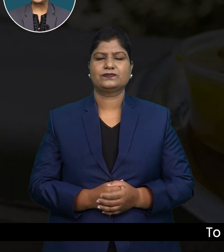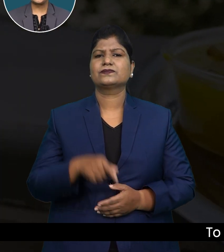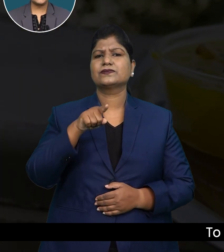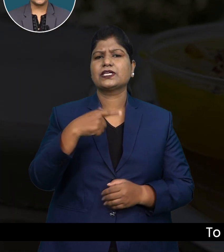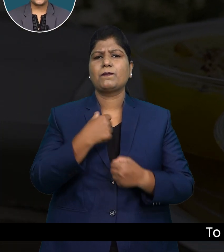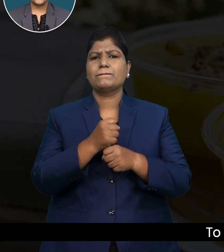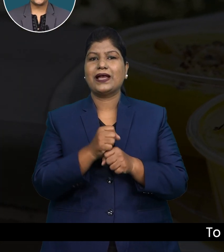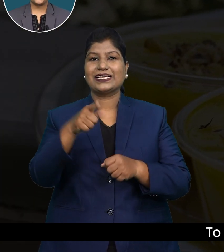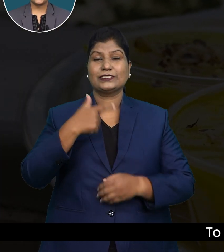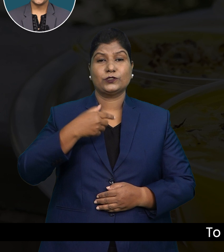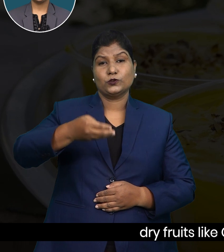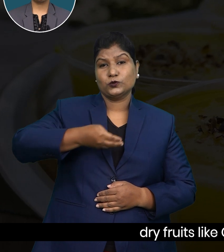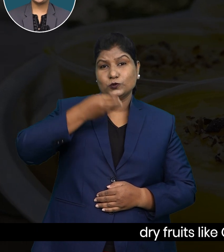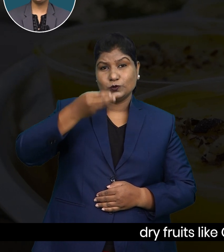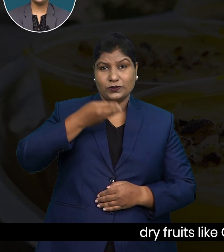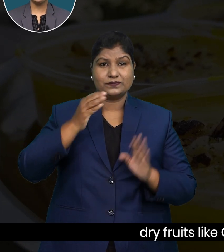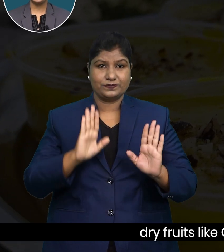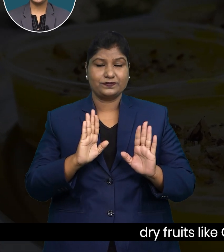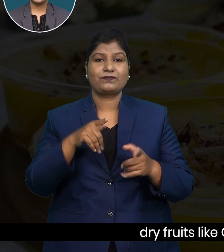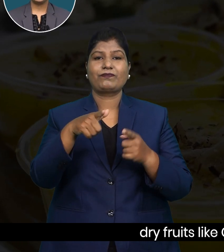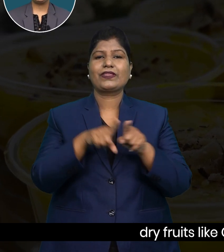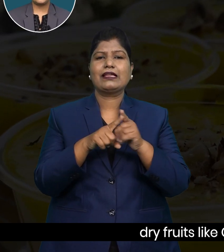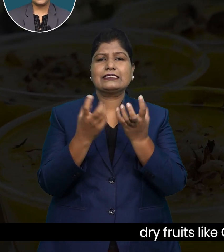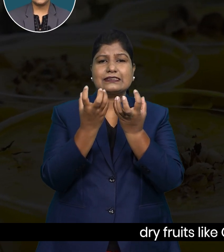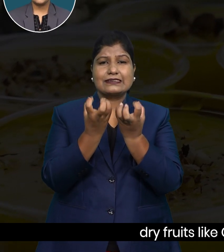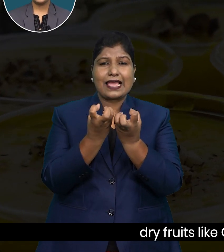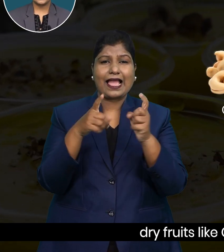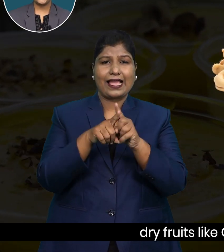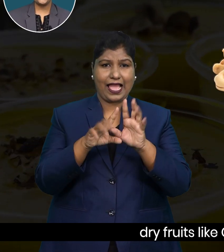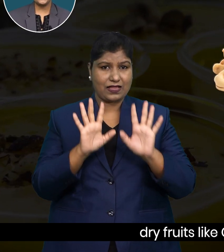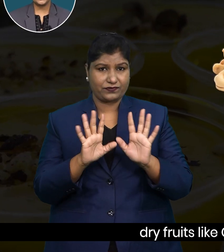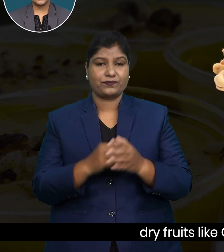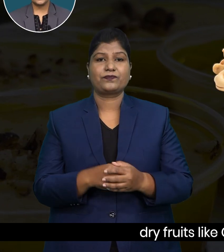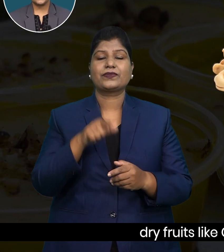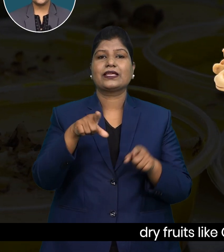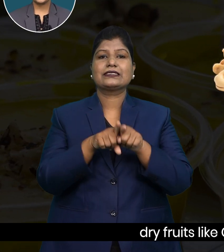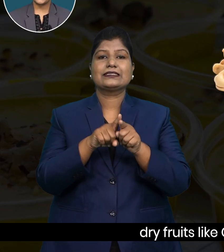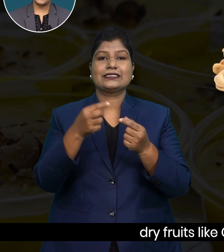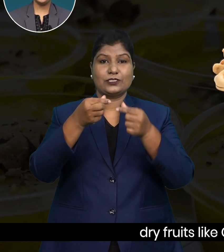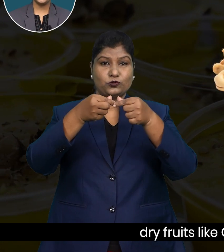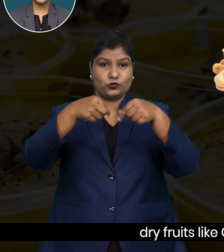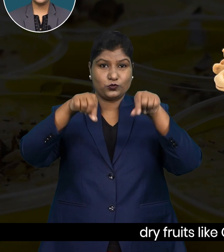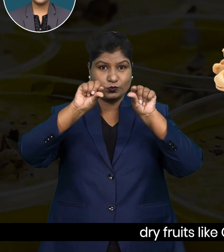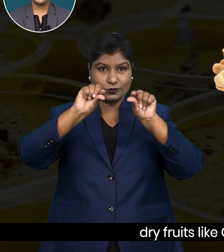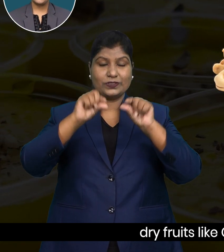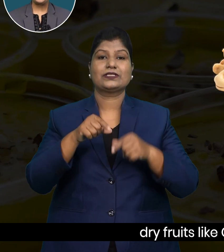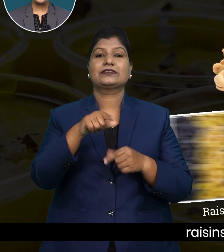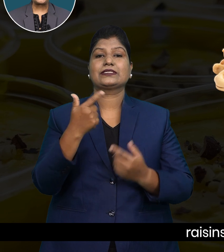To make kheer, dry fruits like cashew nuts,